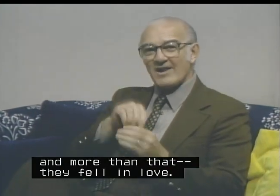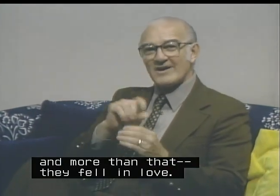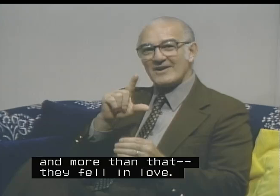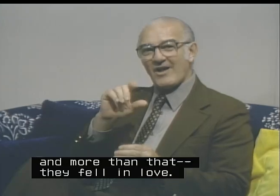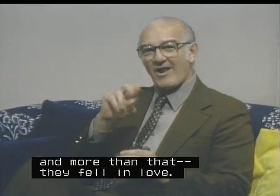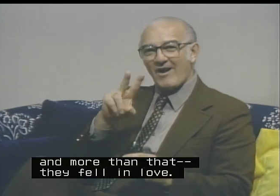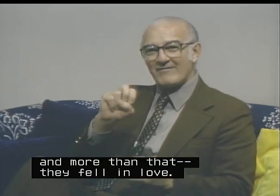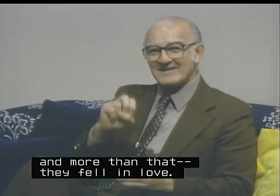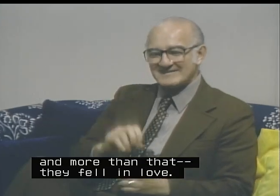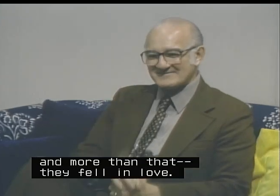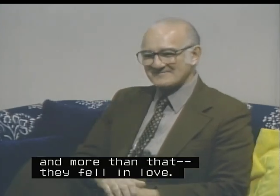in love.